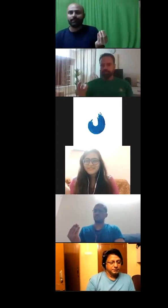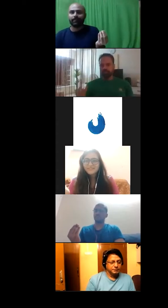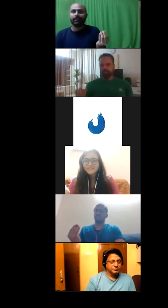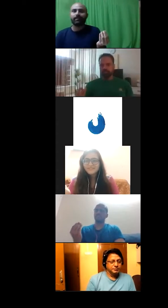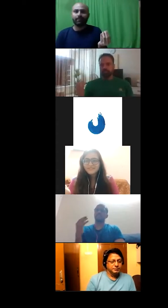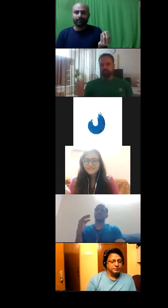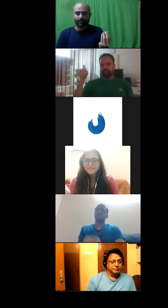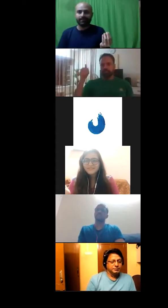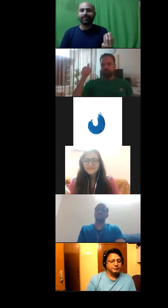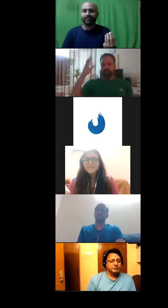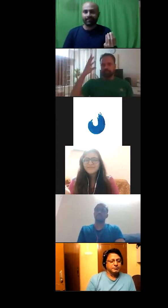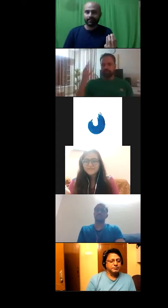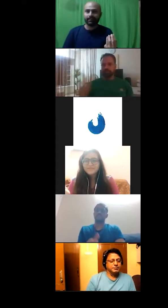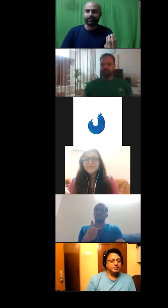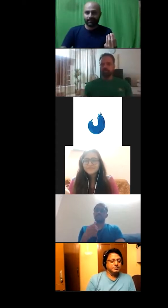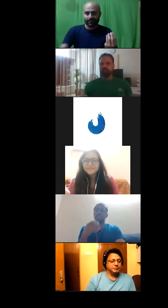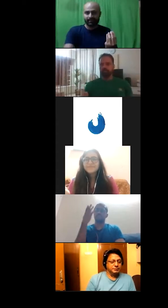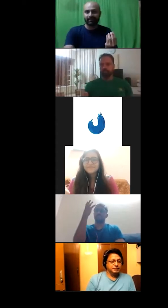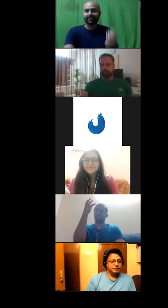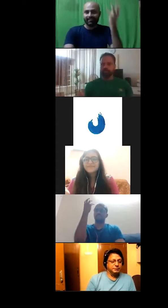night, you go all the way down.